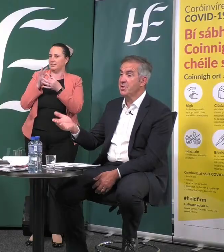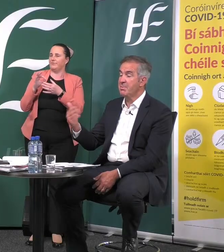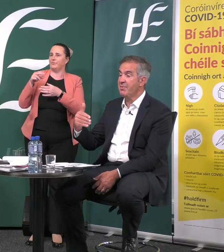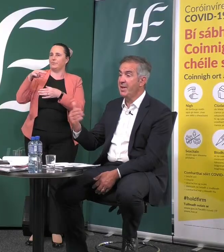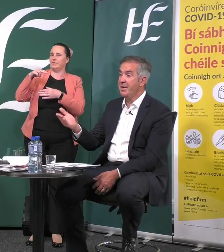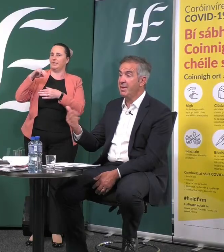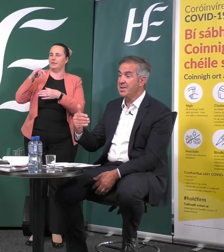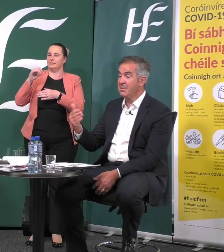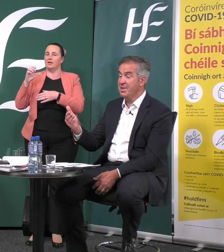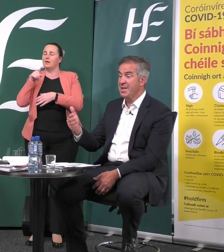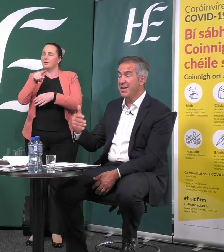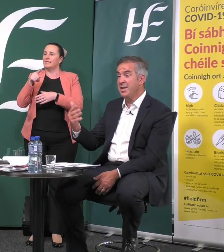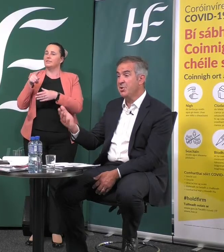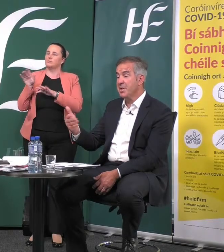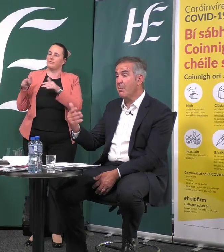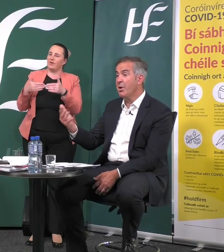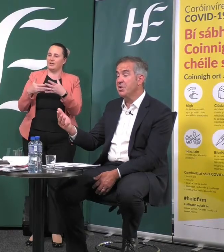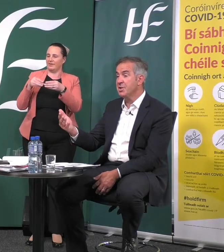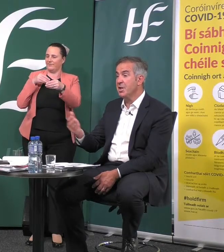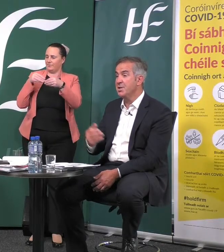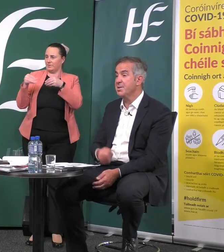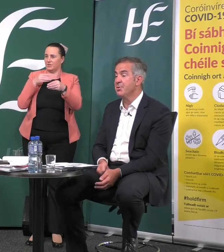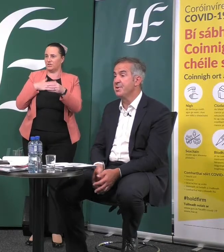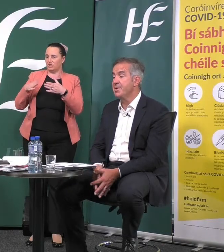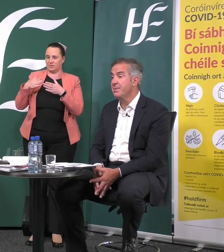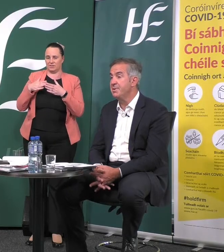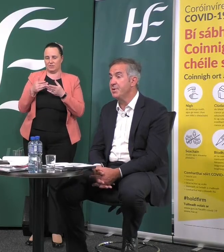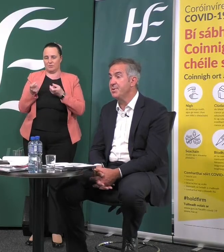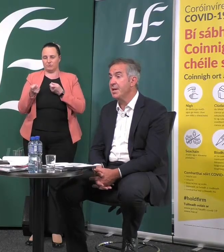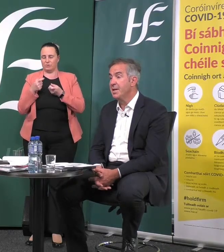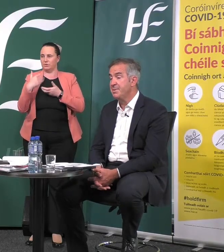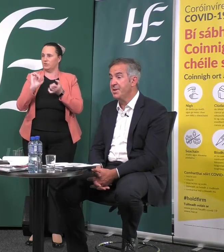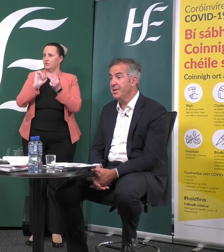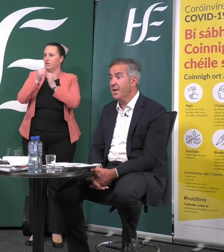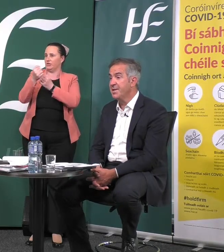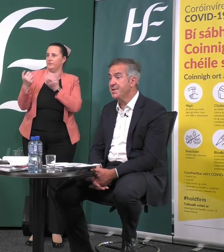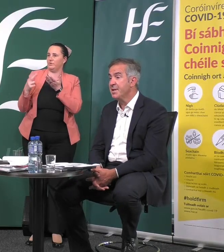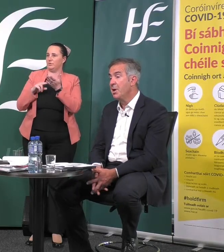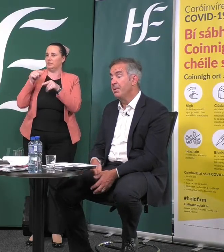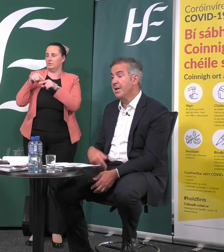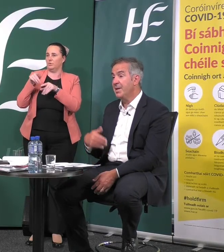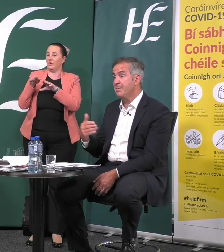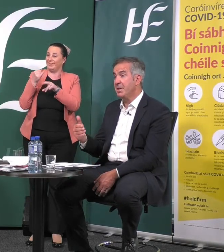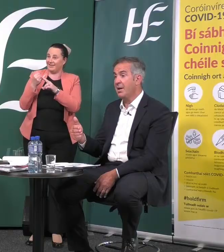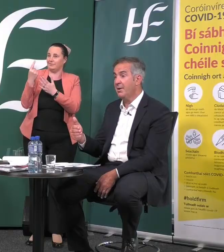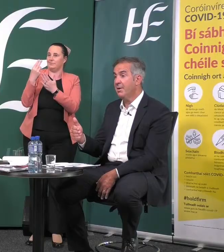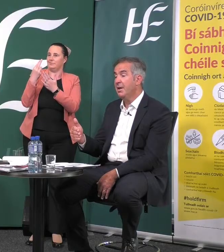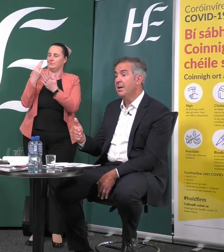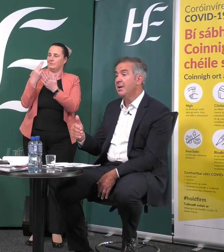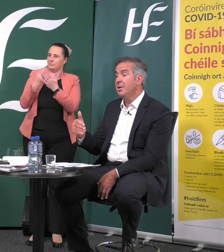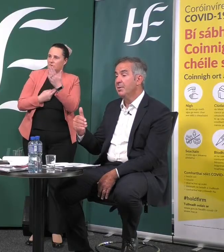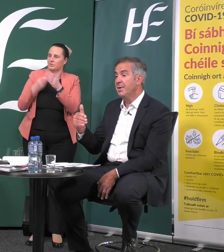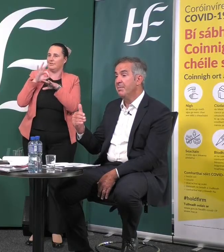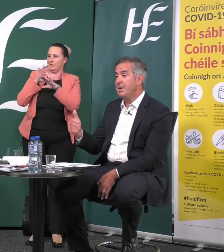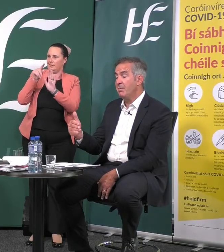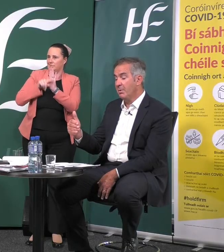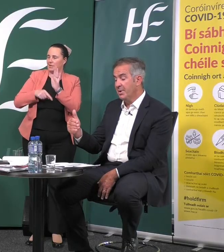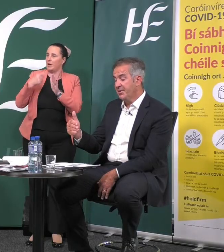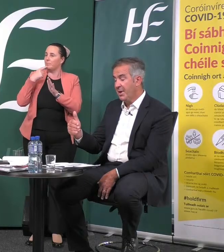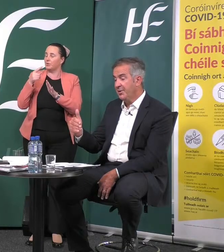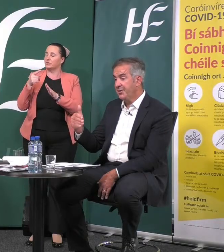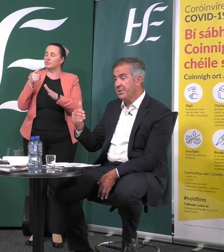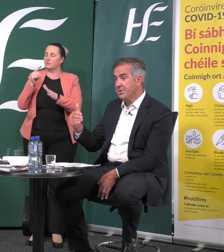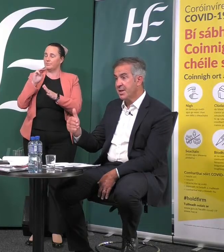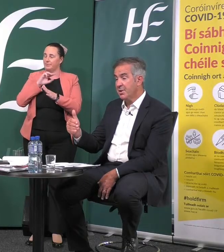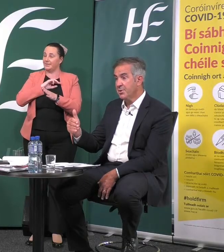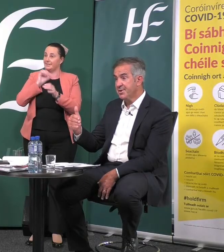Immunisation Office is just to provide that flexibility. And it's just an operational change, I suppose, in terms of use. It's within the guidance. But again, to be clear, what